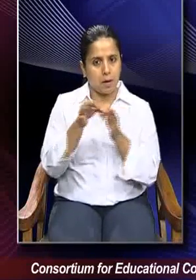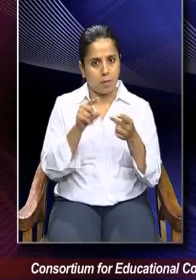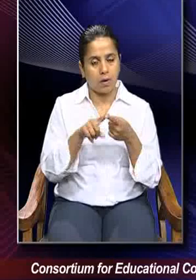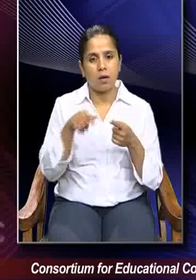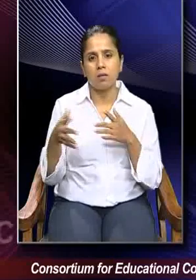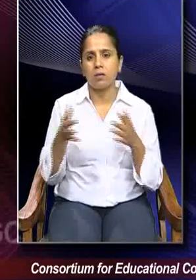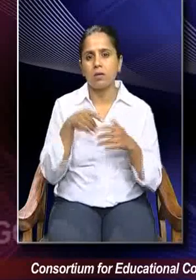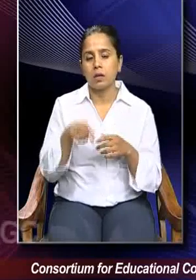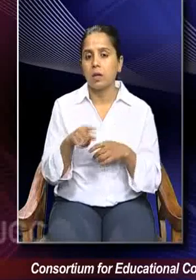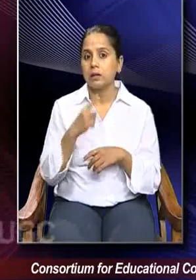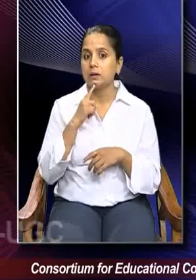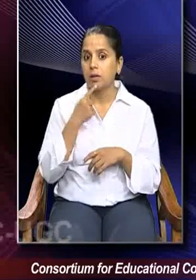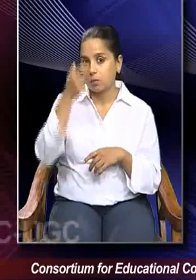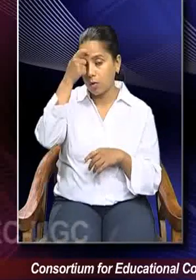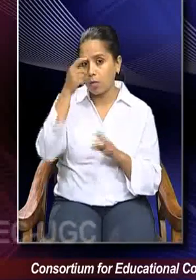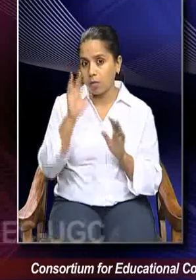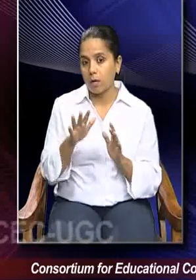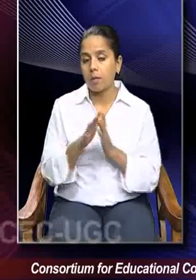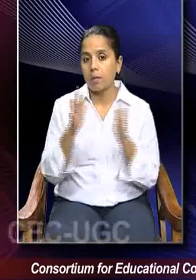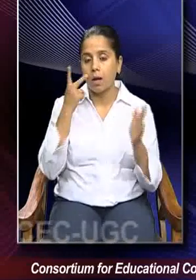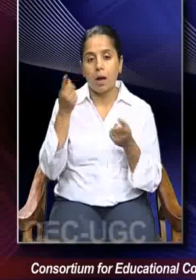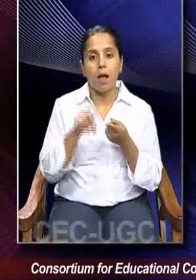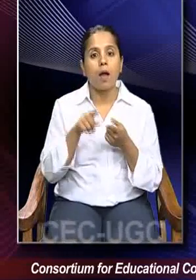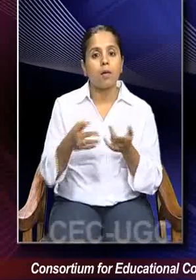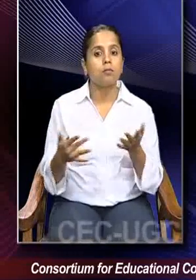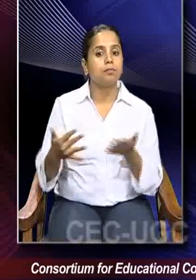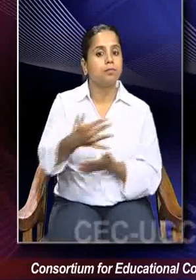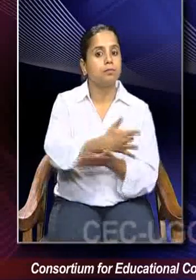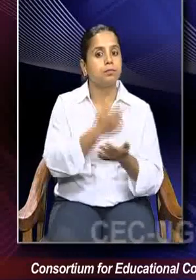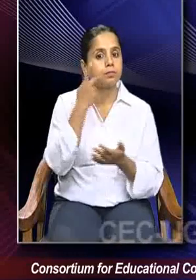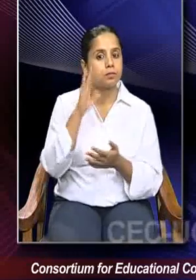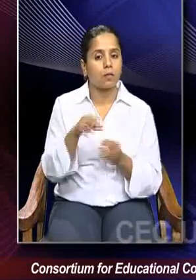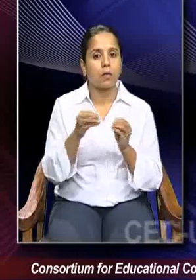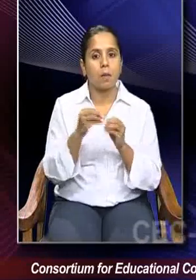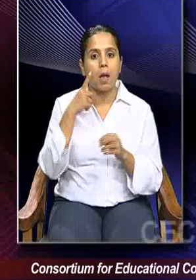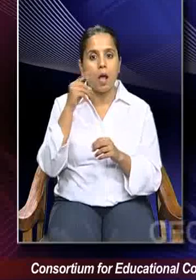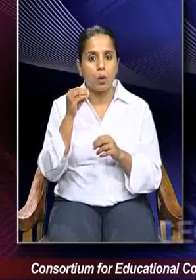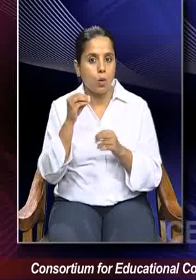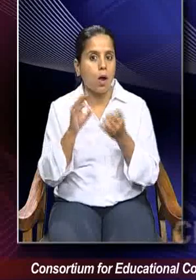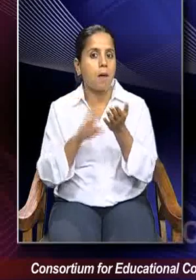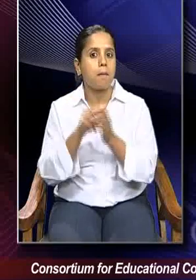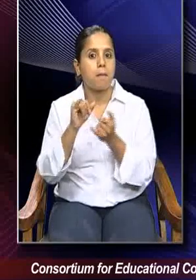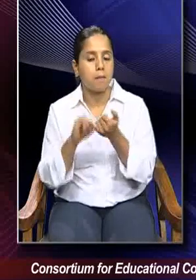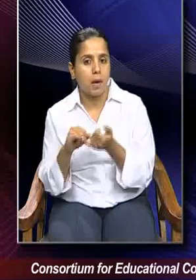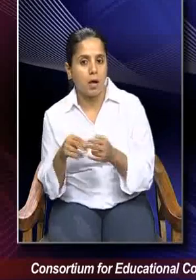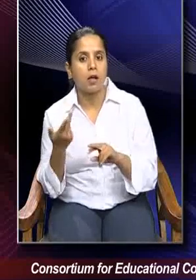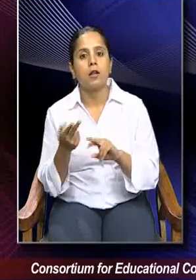India is a serious issue, with a major source being biomass burning, fuel